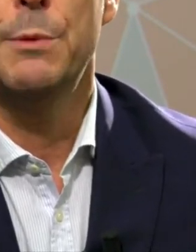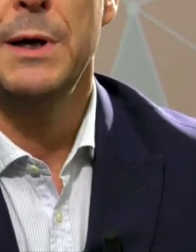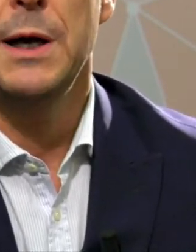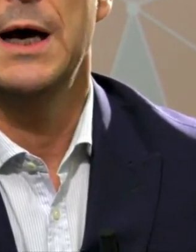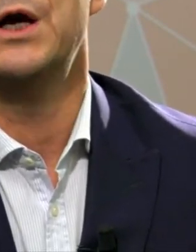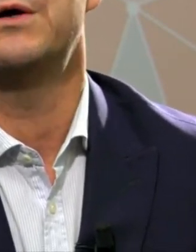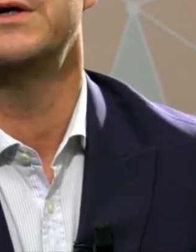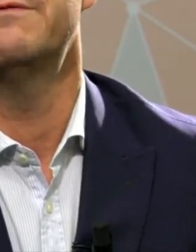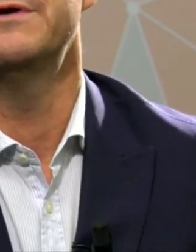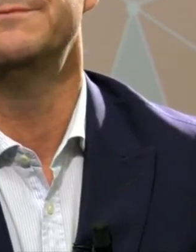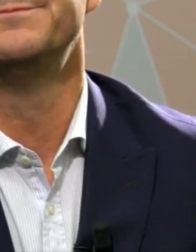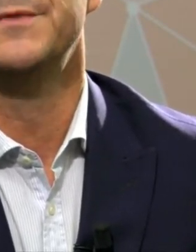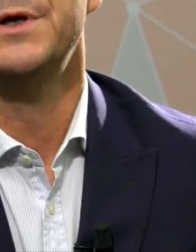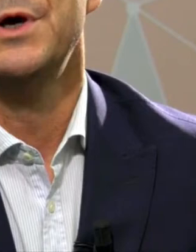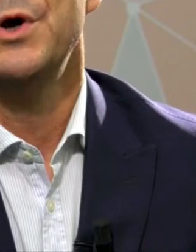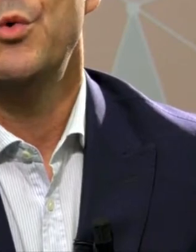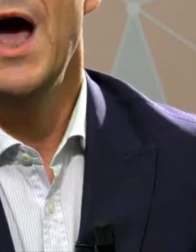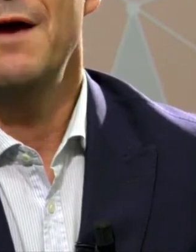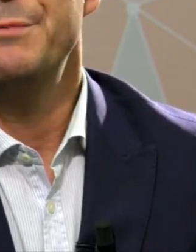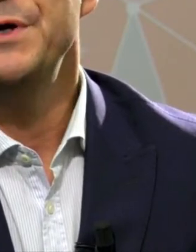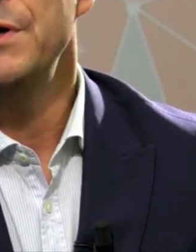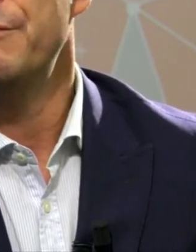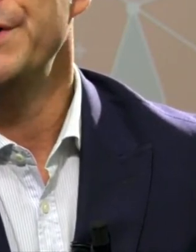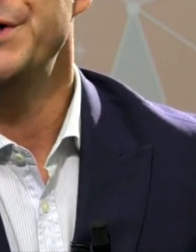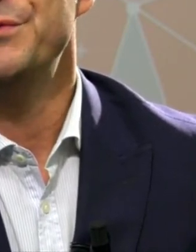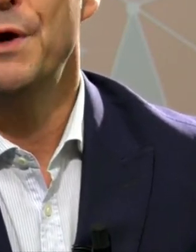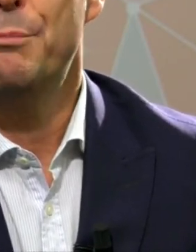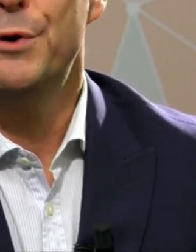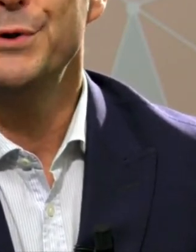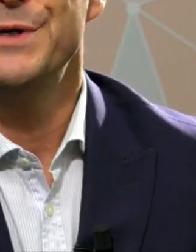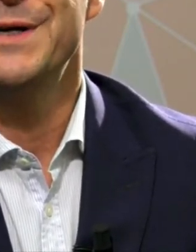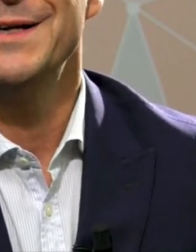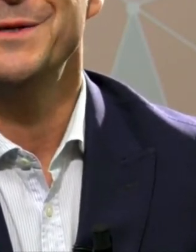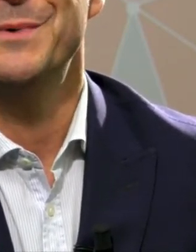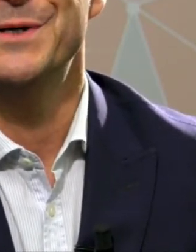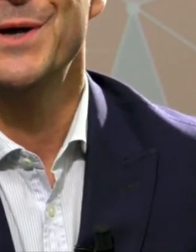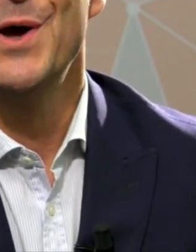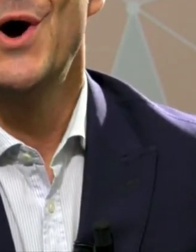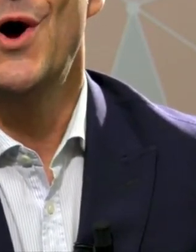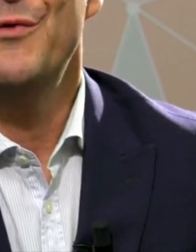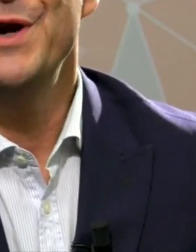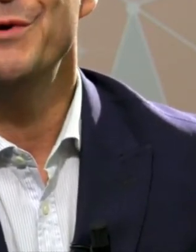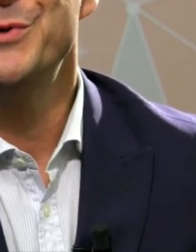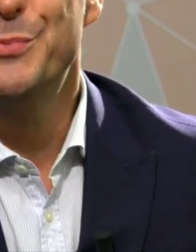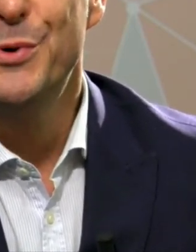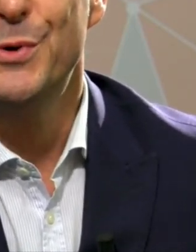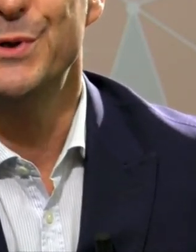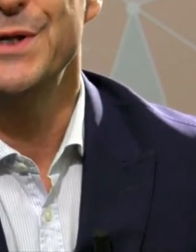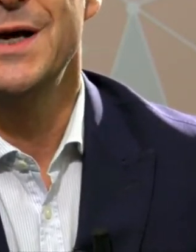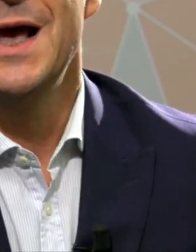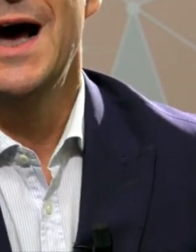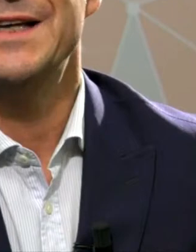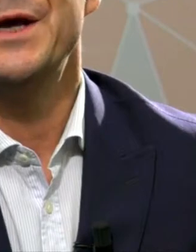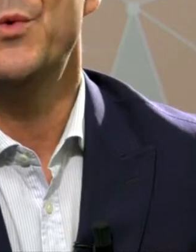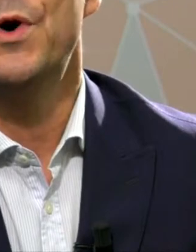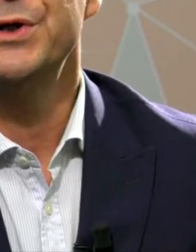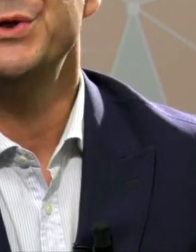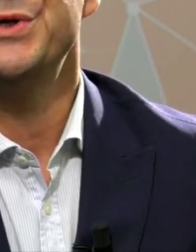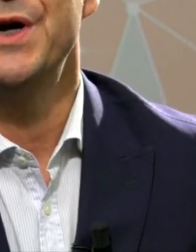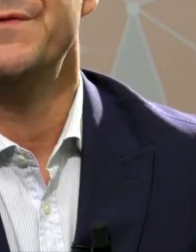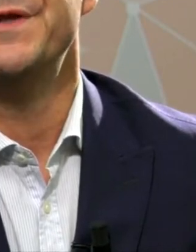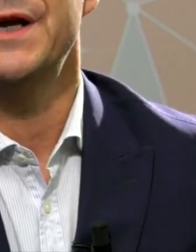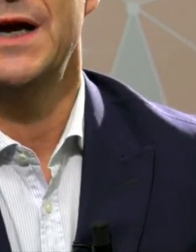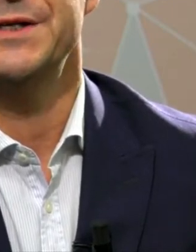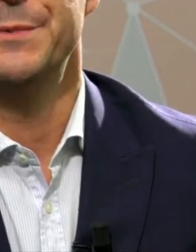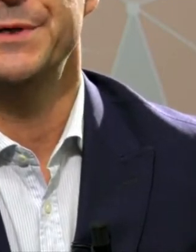at global and local. We have been collaborating with our Portuguese customers, offering our support as we work